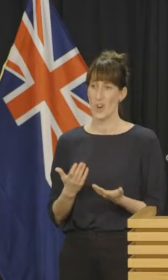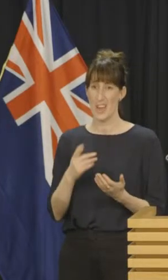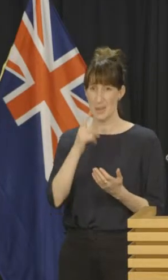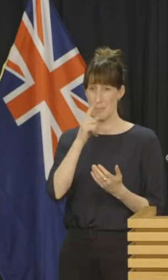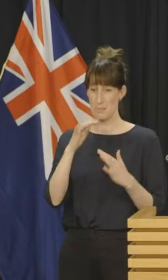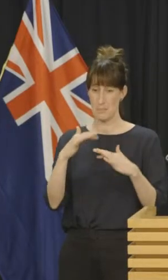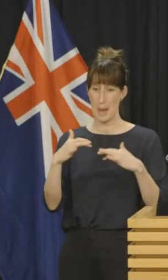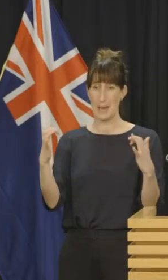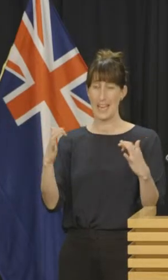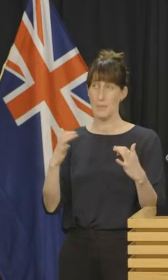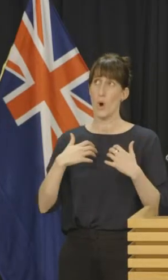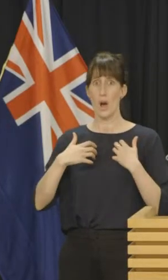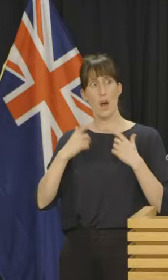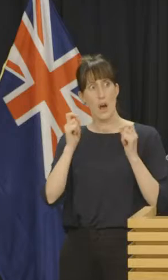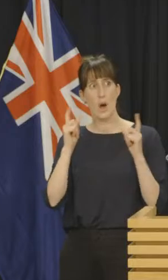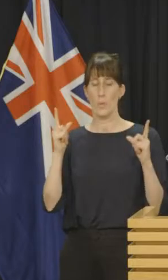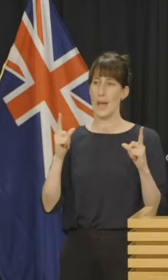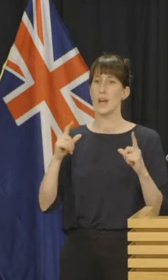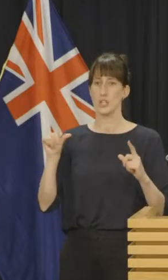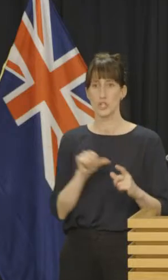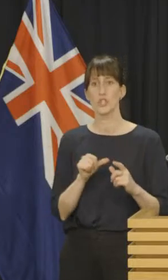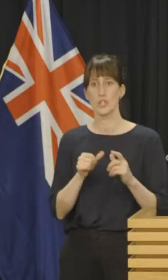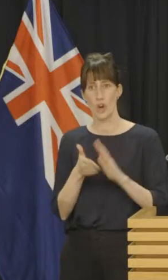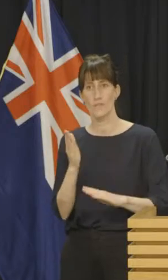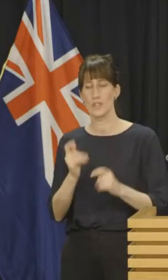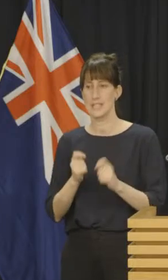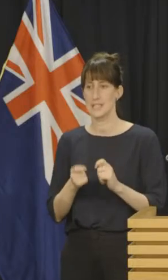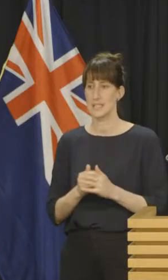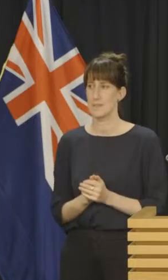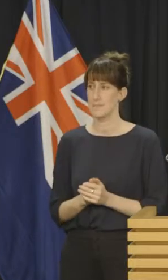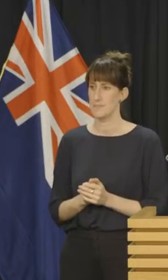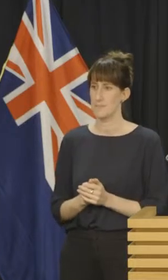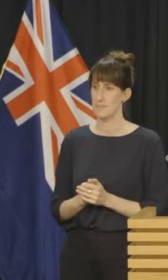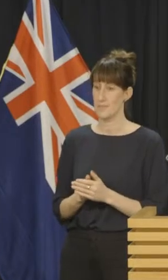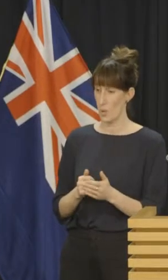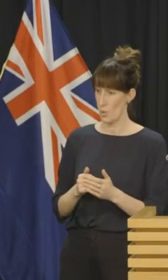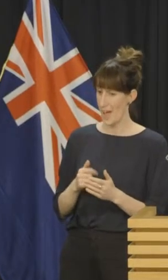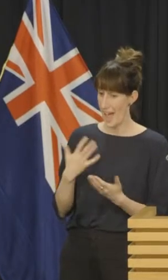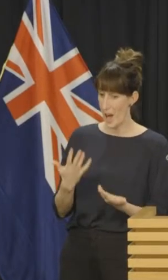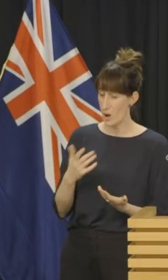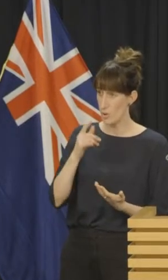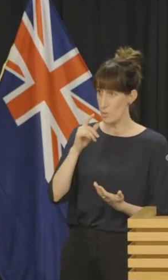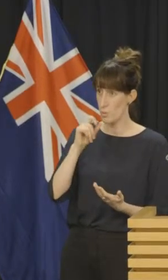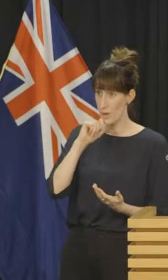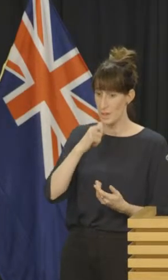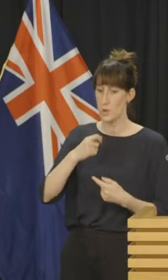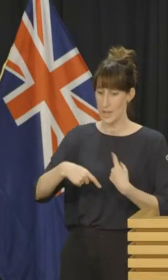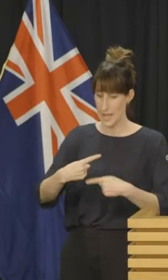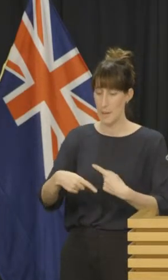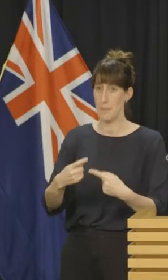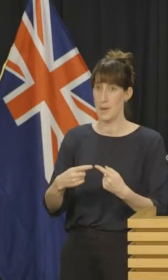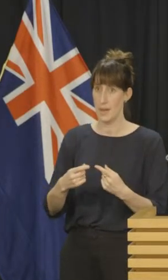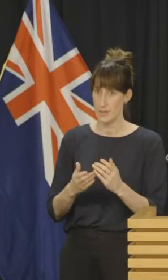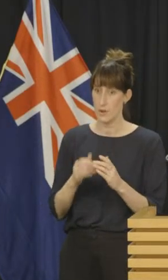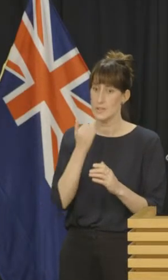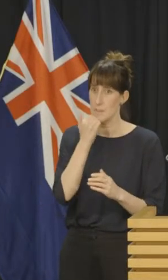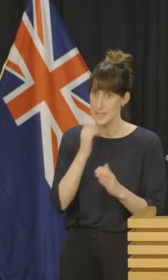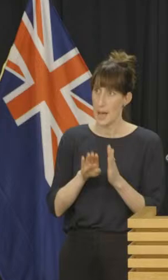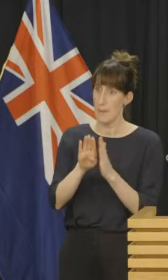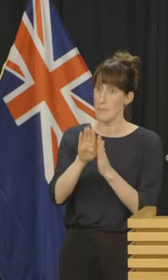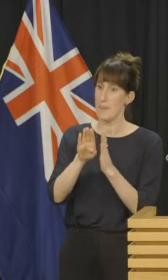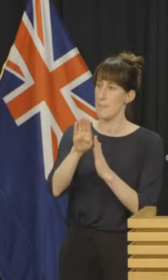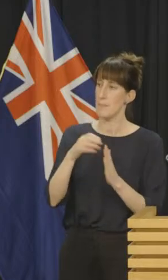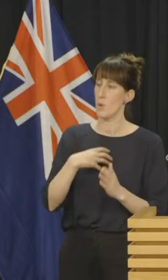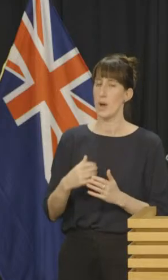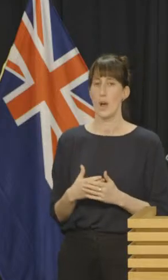testing. So do you have insight into how you're going to continue the momentum? Well, we'll keep talking about it. Obviously, one of the things that we